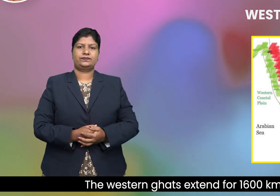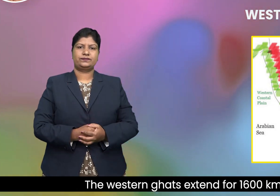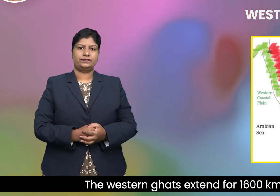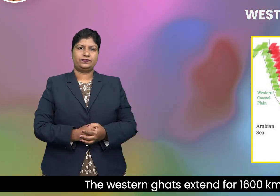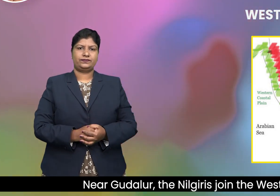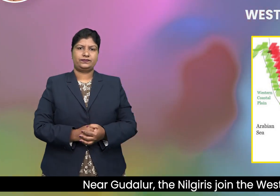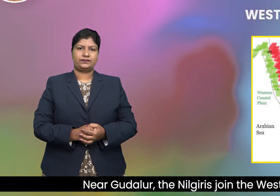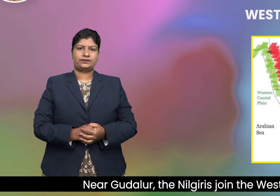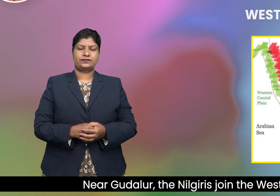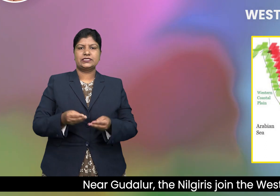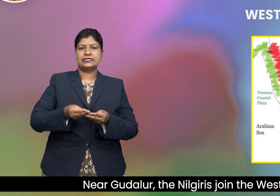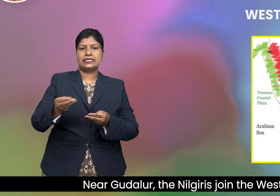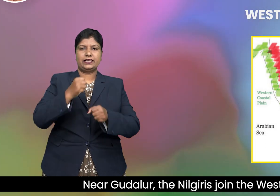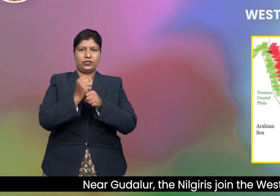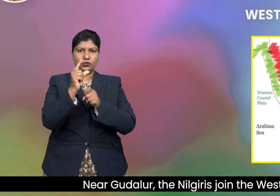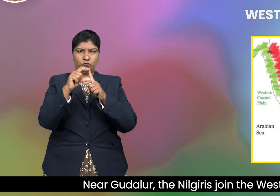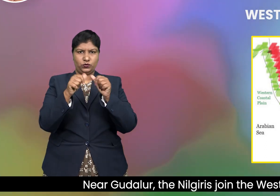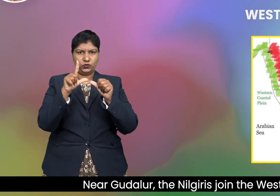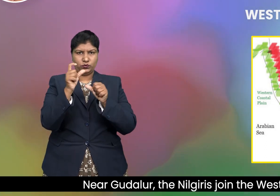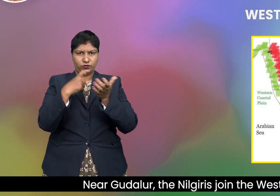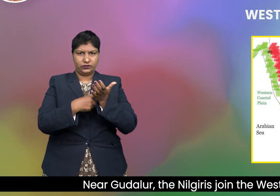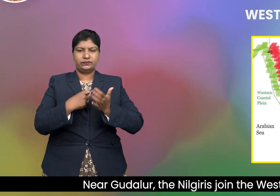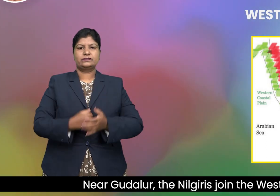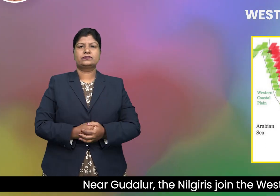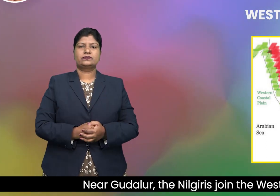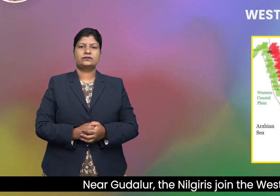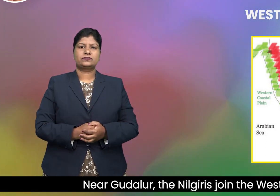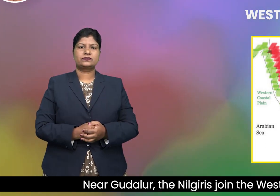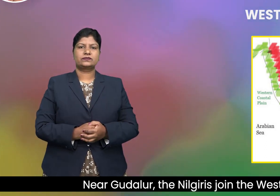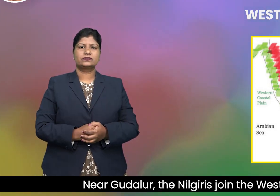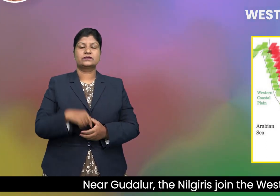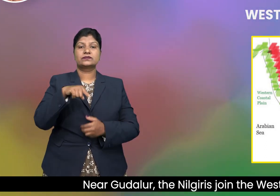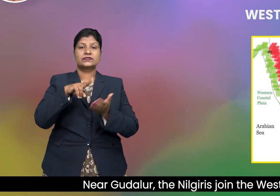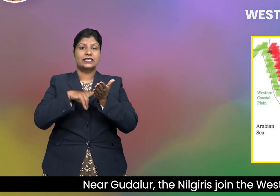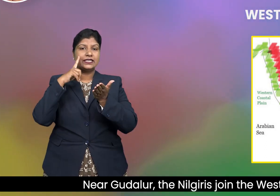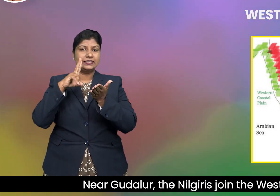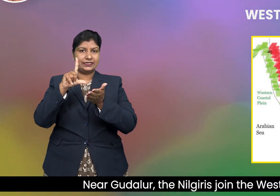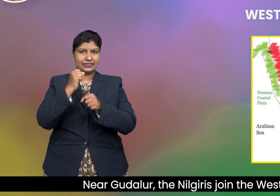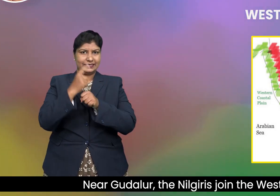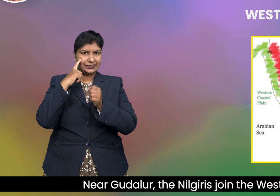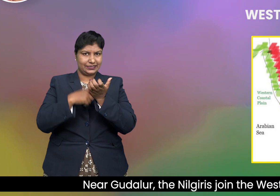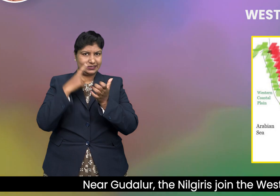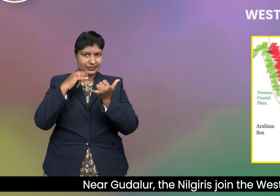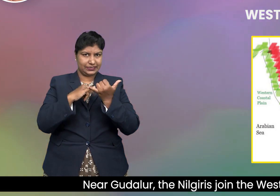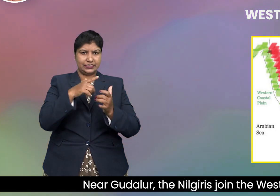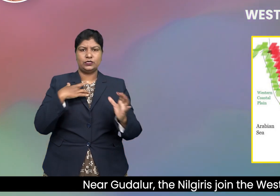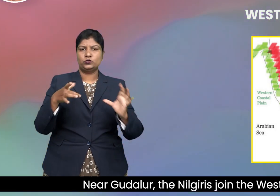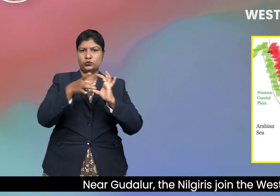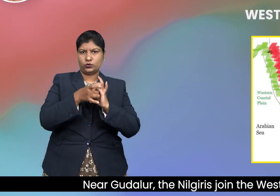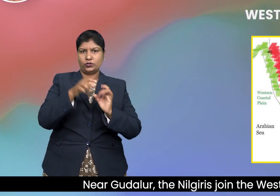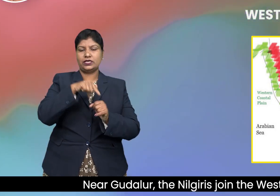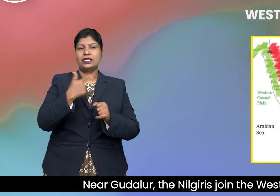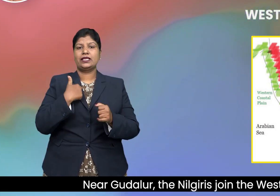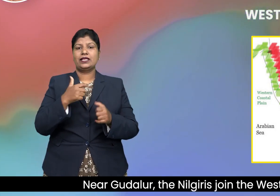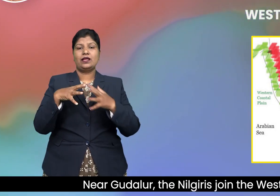near Godalur the Nilgiris join the western guards